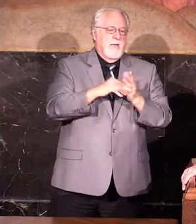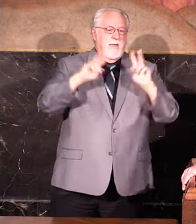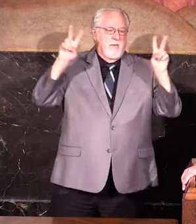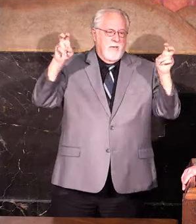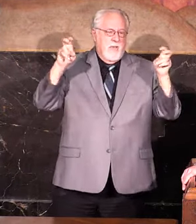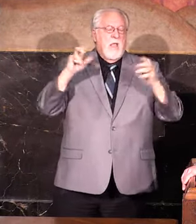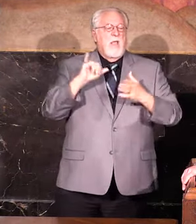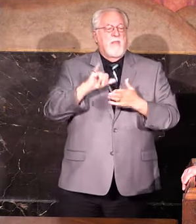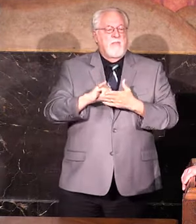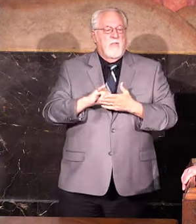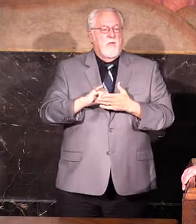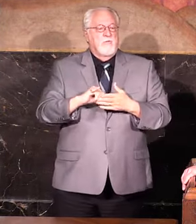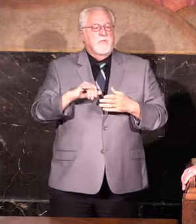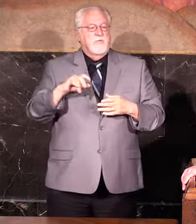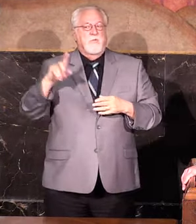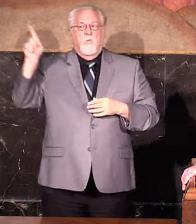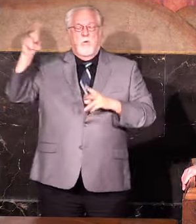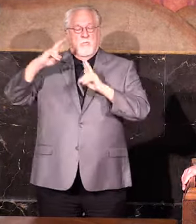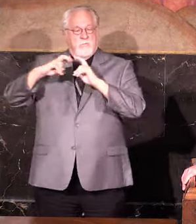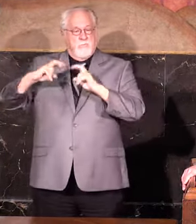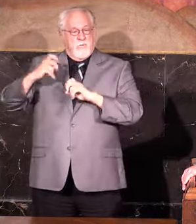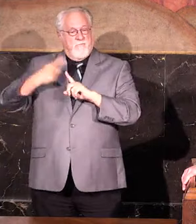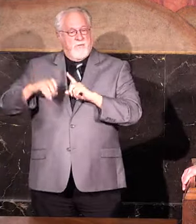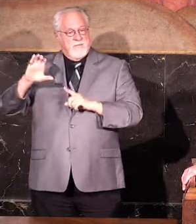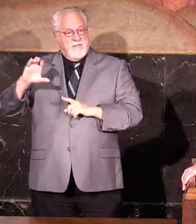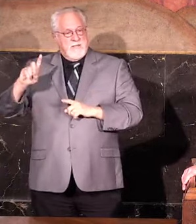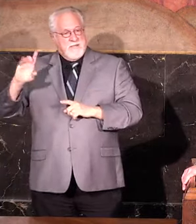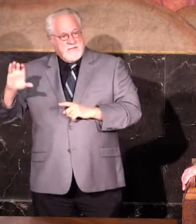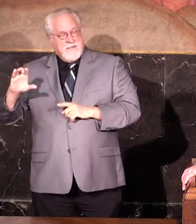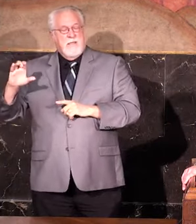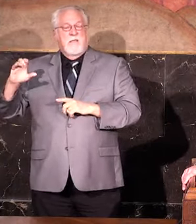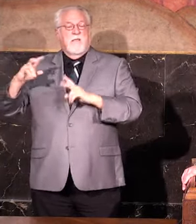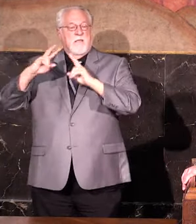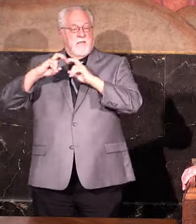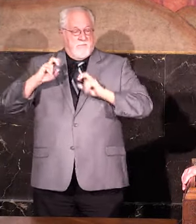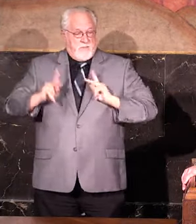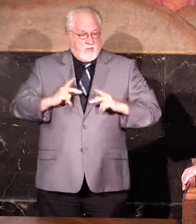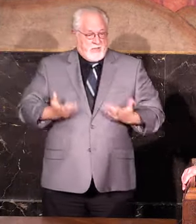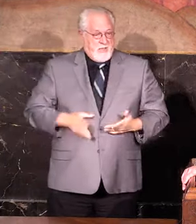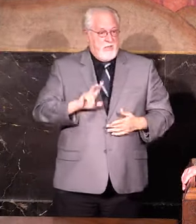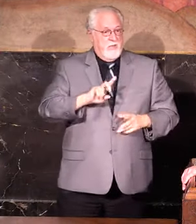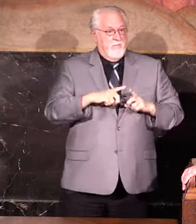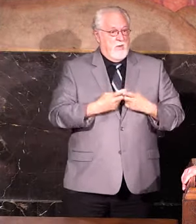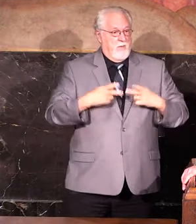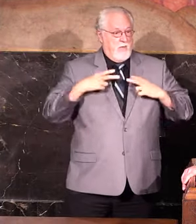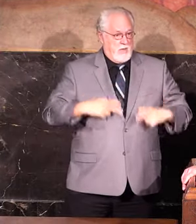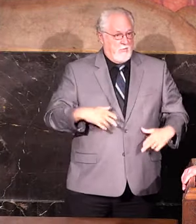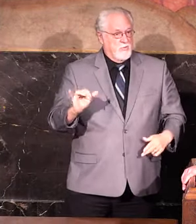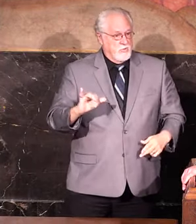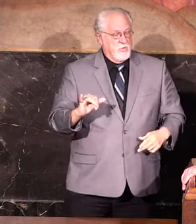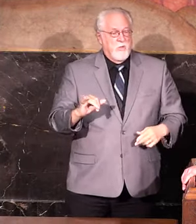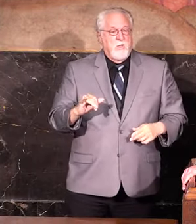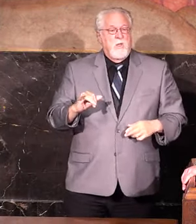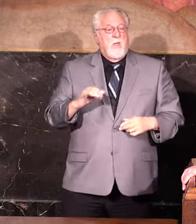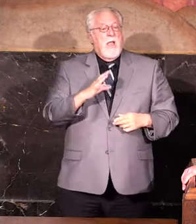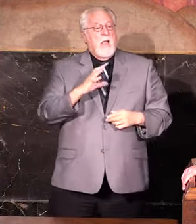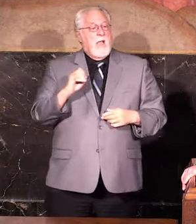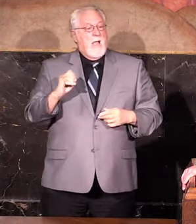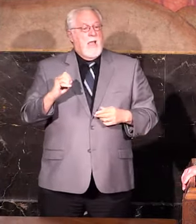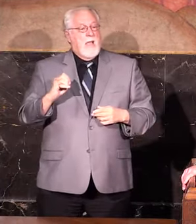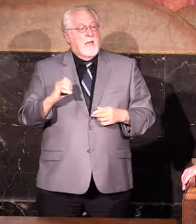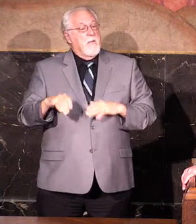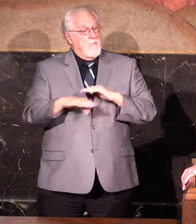criteria were vetted by the CDC. They've been vetted by the folks here at the Department of Health as well.